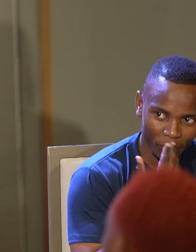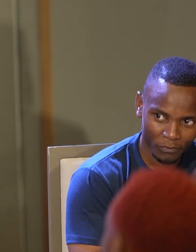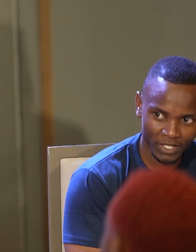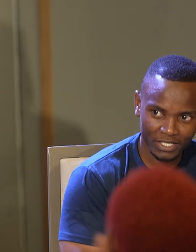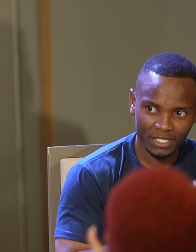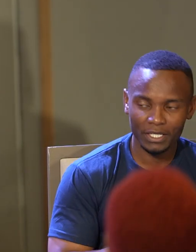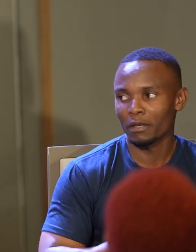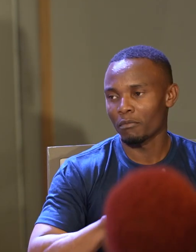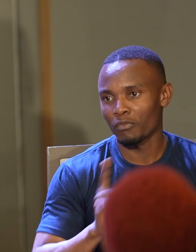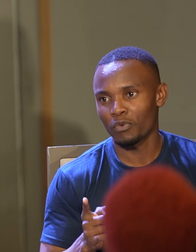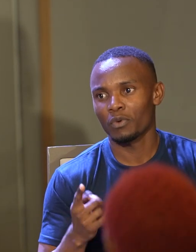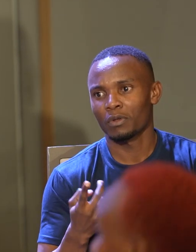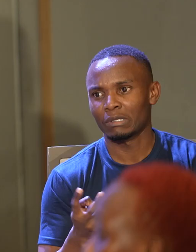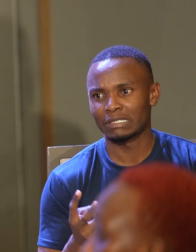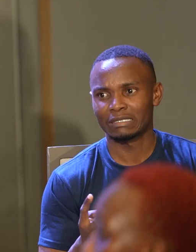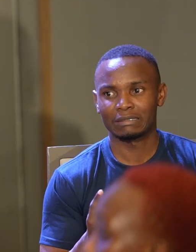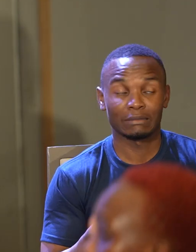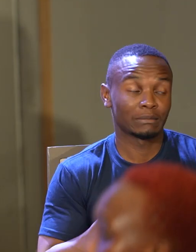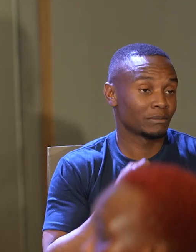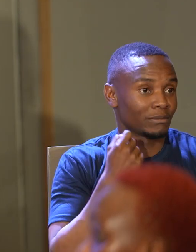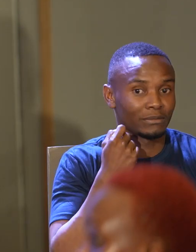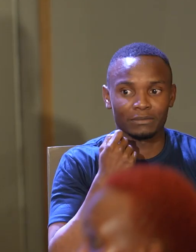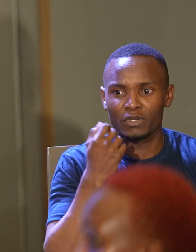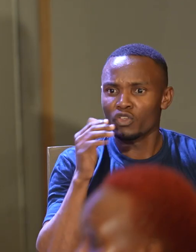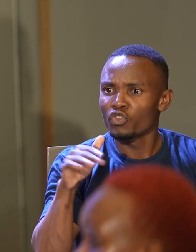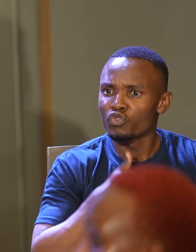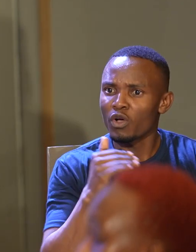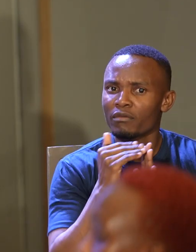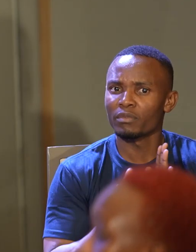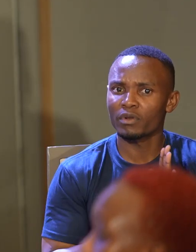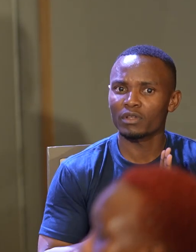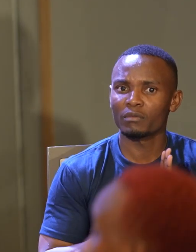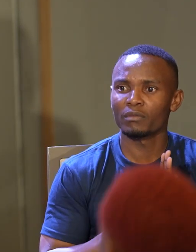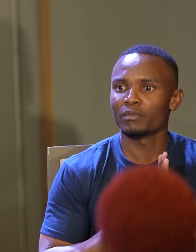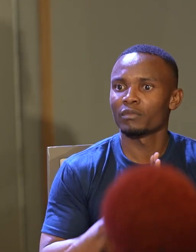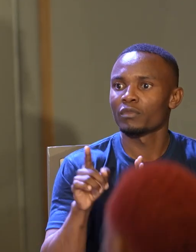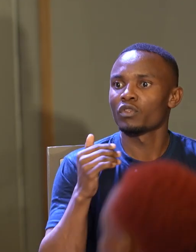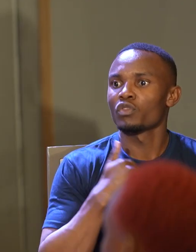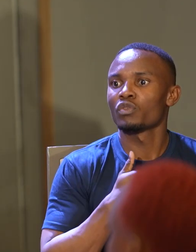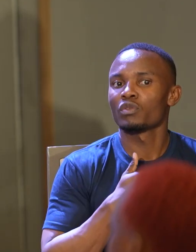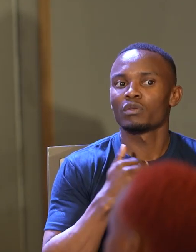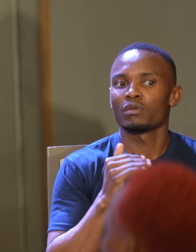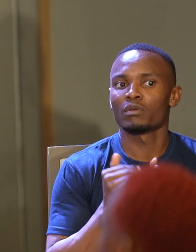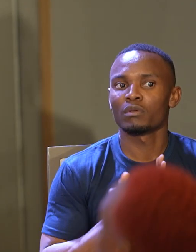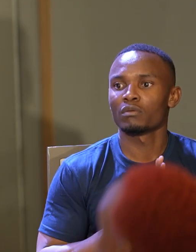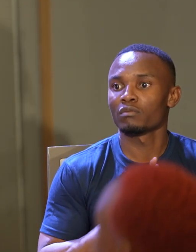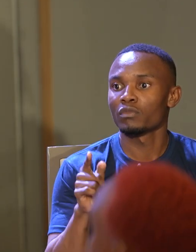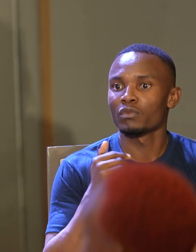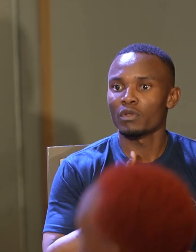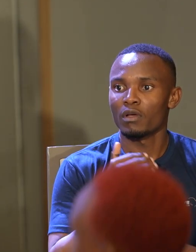of discussions and approvals, taking the standard through various stages of approvals, the standard